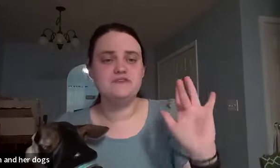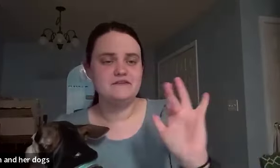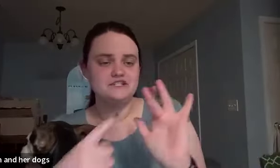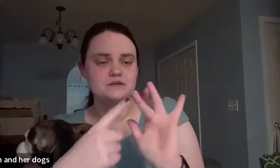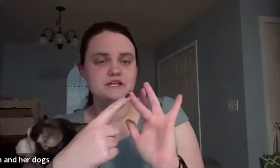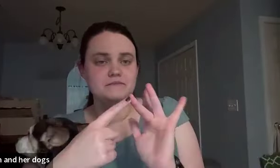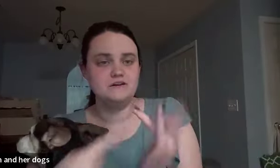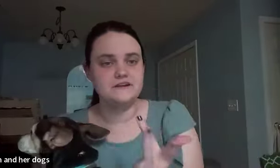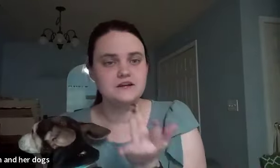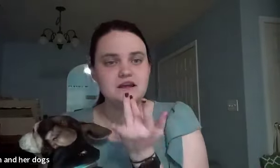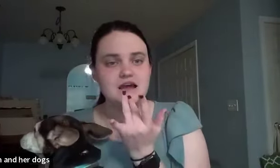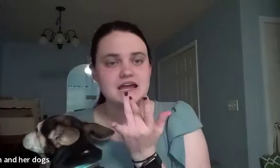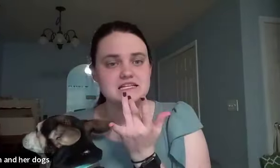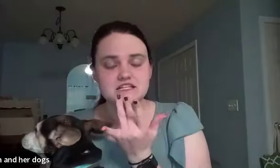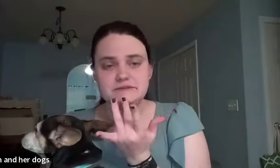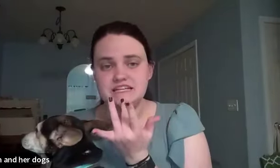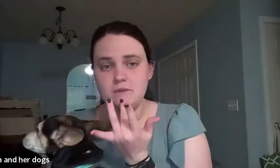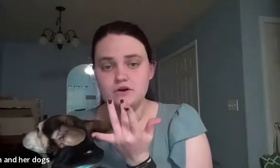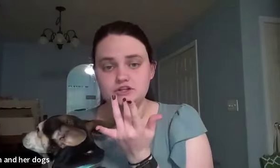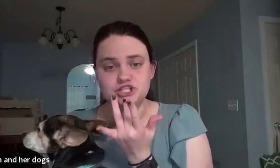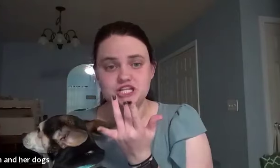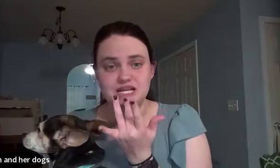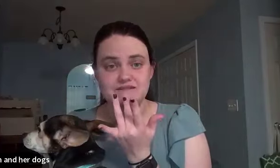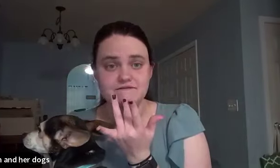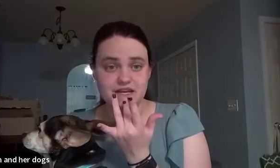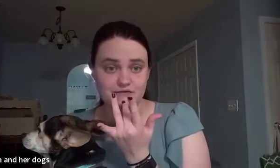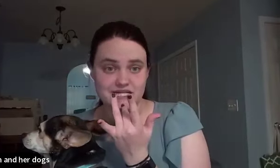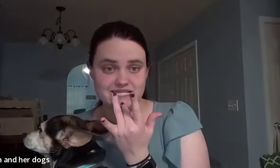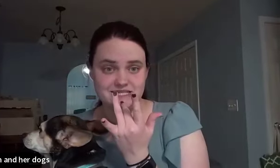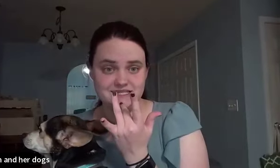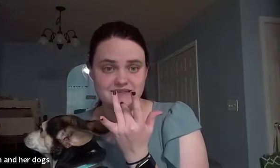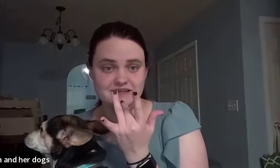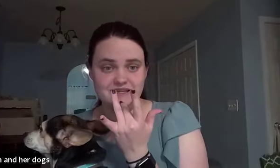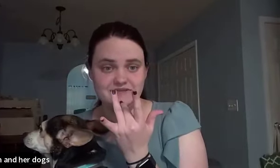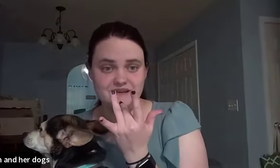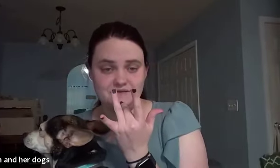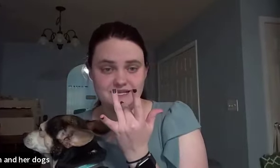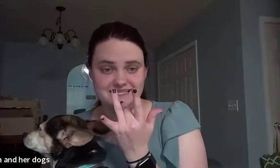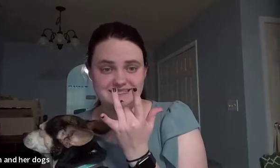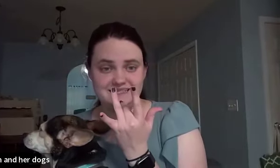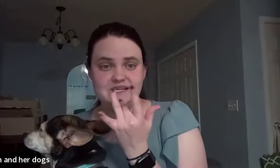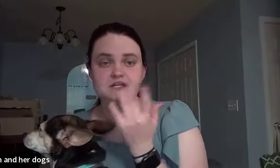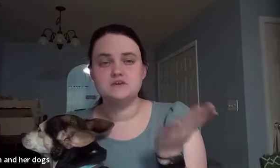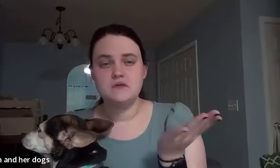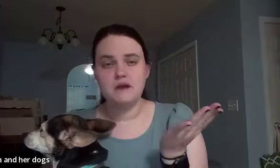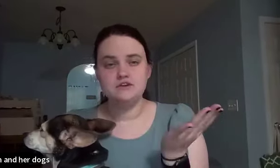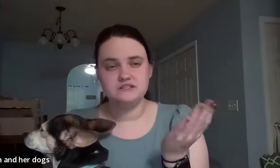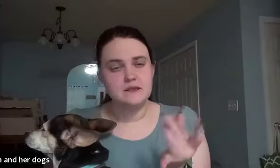So favorite's going to be your middle finger and it's going to be tap on your chin. Favorite. Favorite. So that way you could say